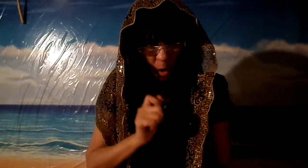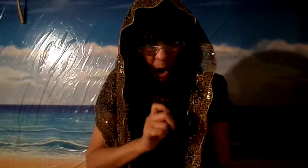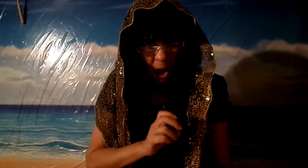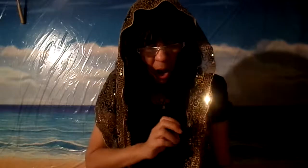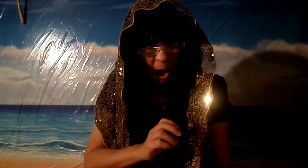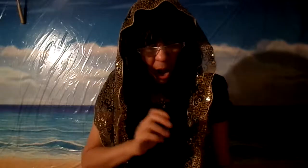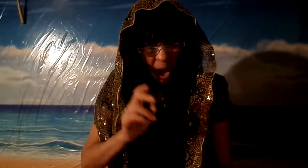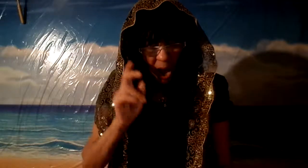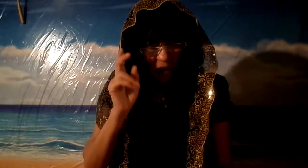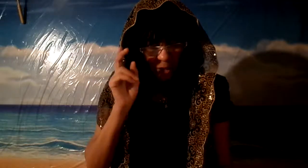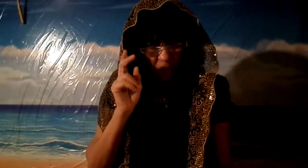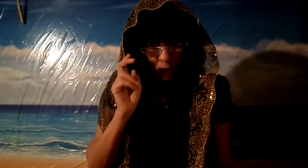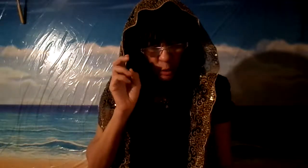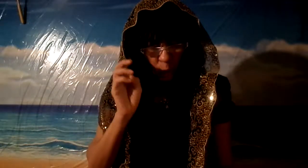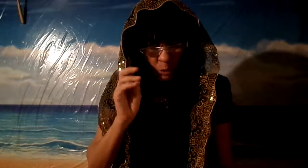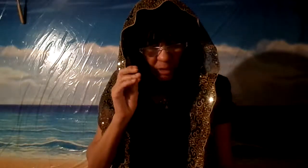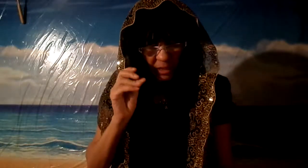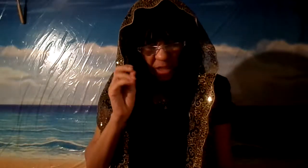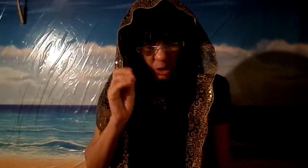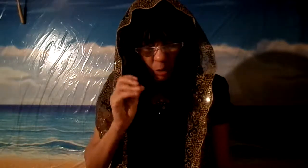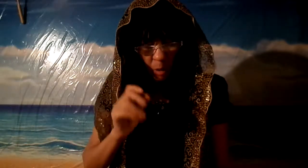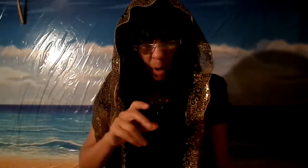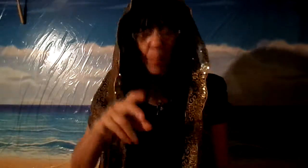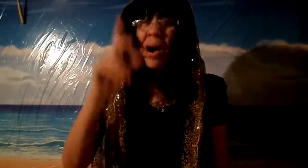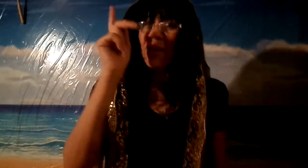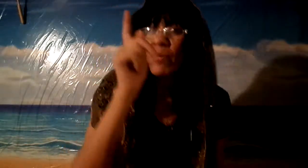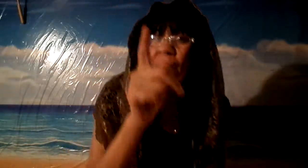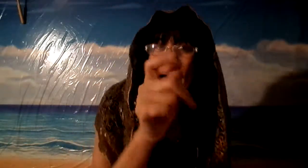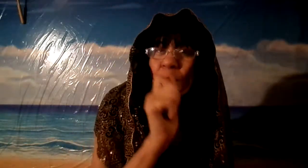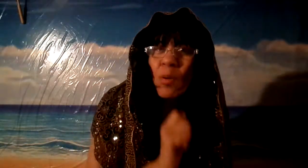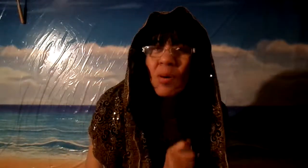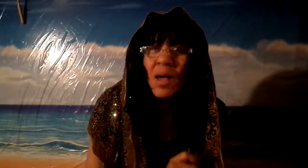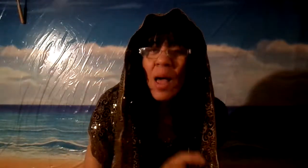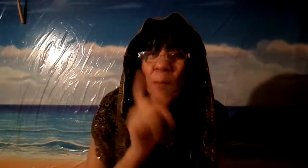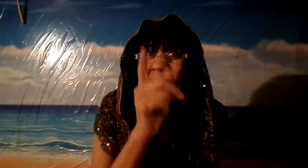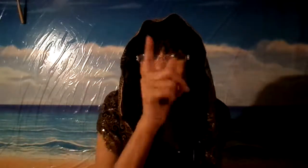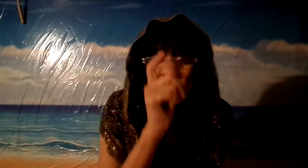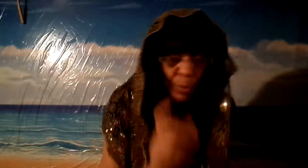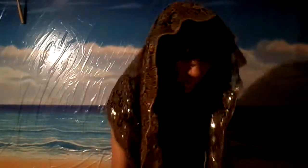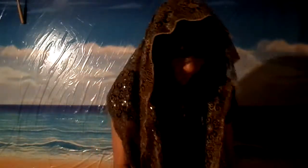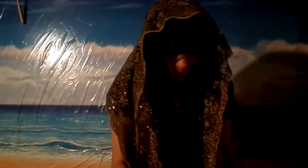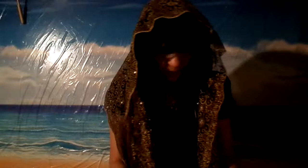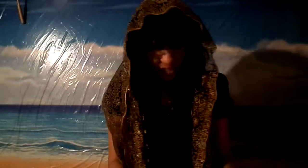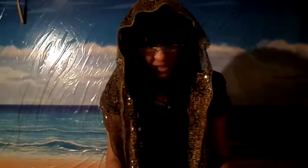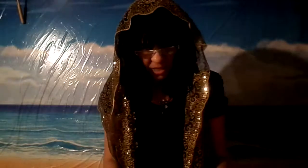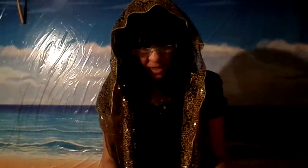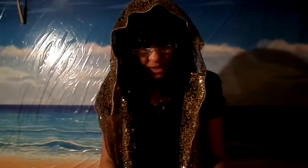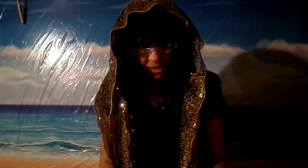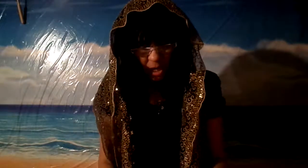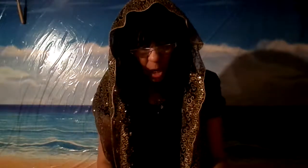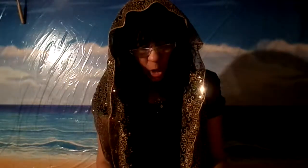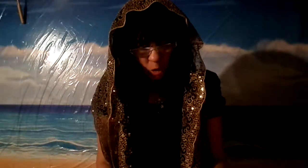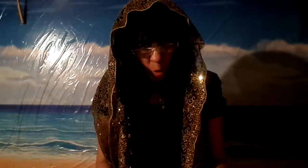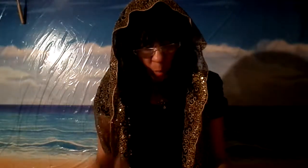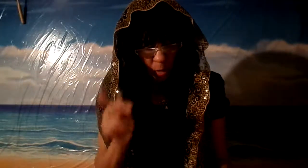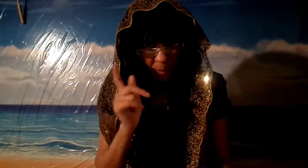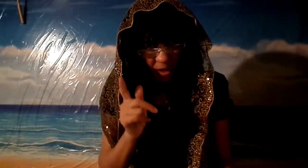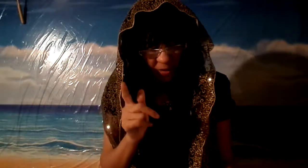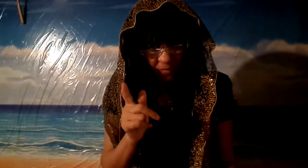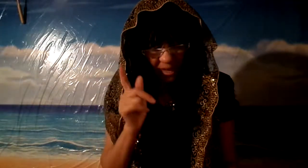Huh? How can you know that it's true? By the Bible. By the Bible, yes it is. You more believe and